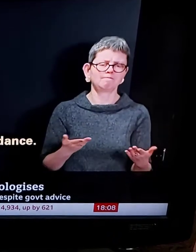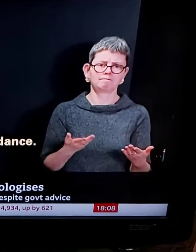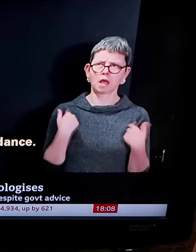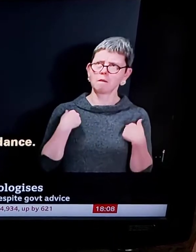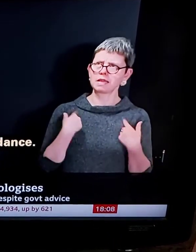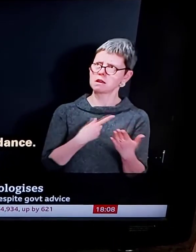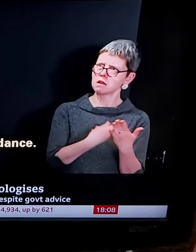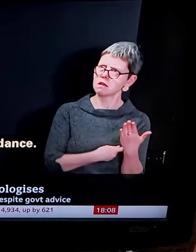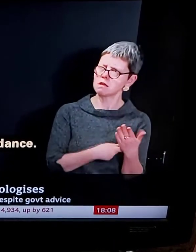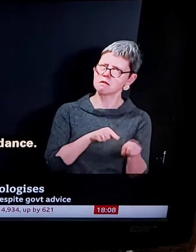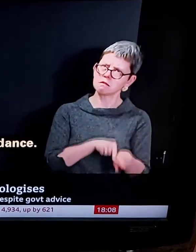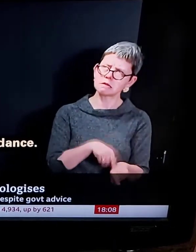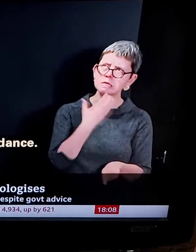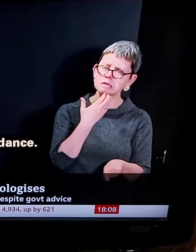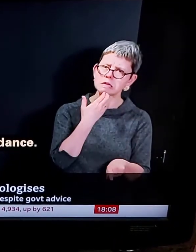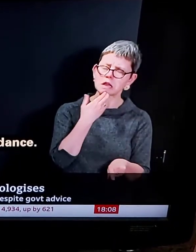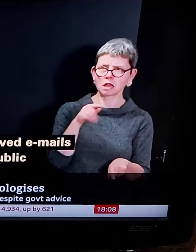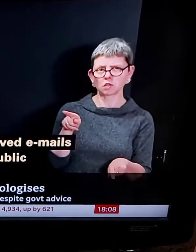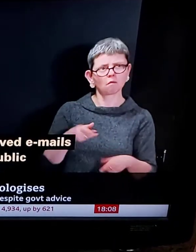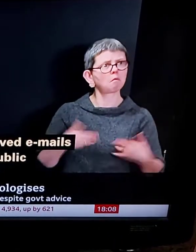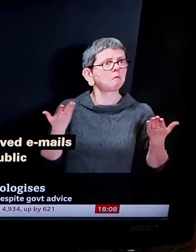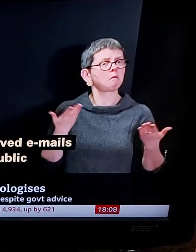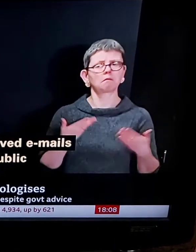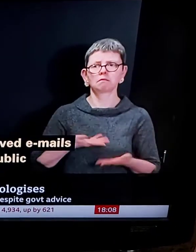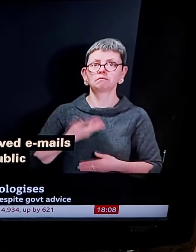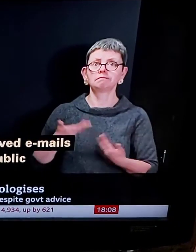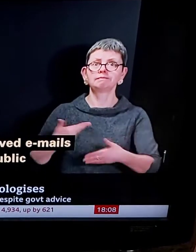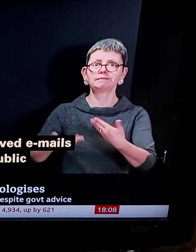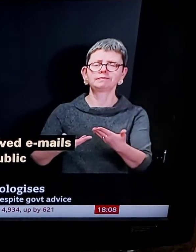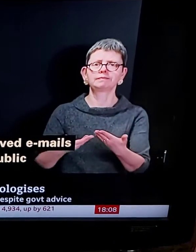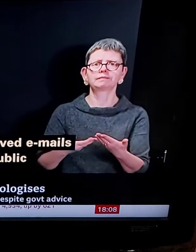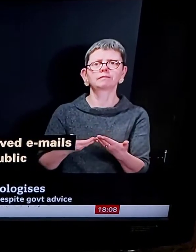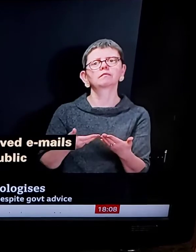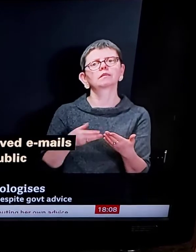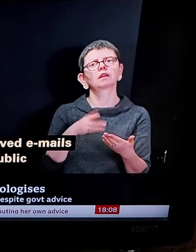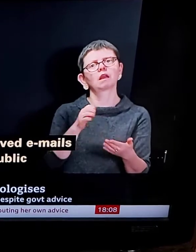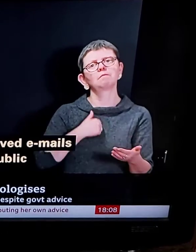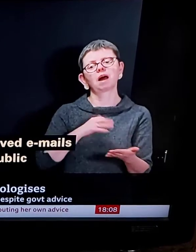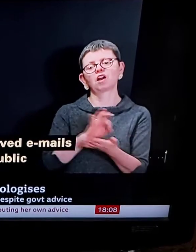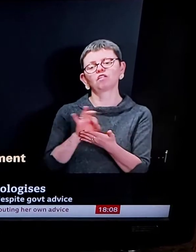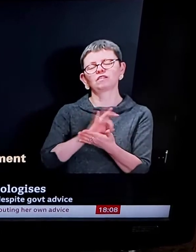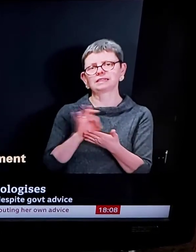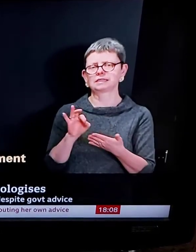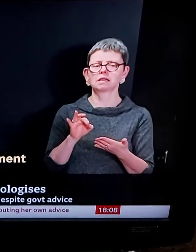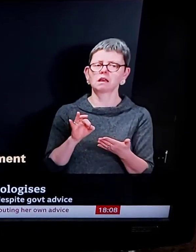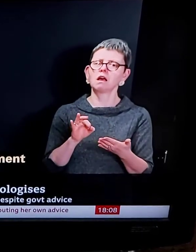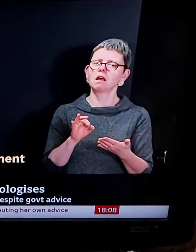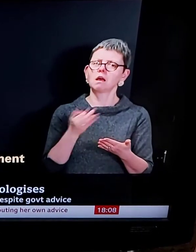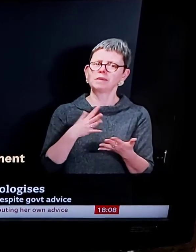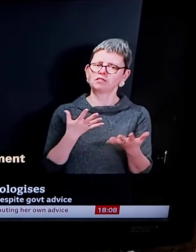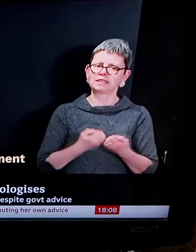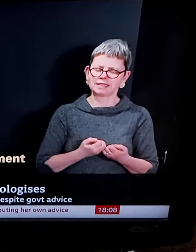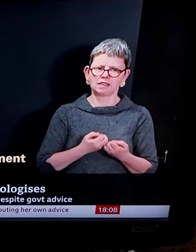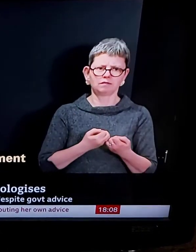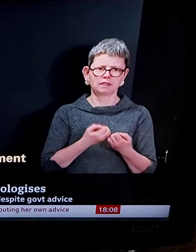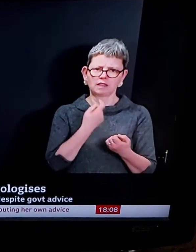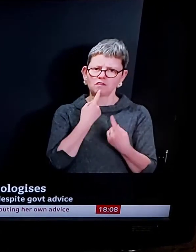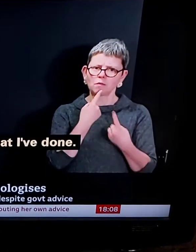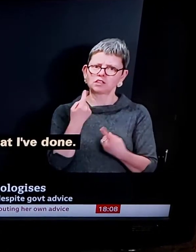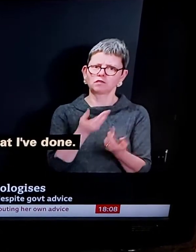My office has also received emails from members of the public who are making clear to me their disappointment and unhappiness at what I've